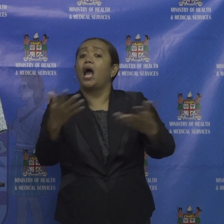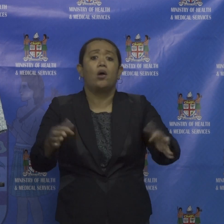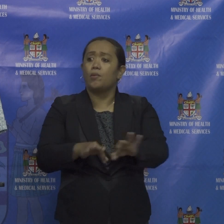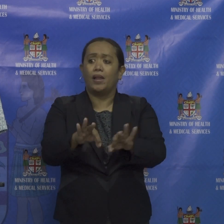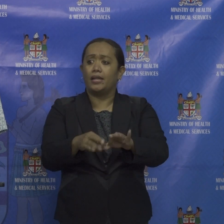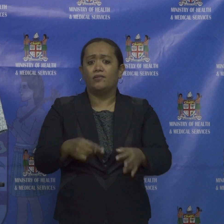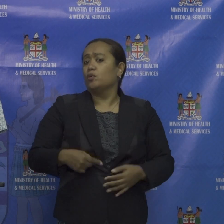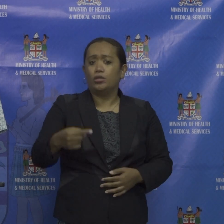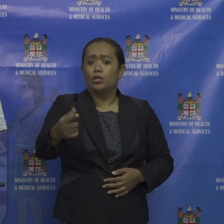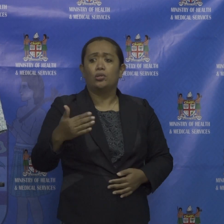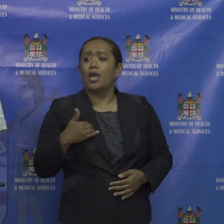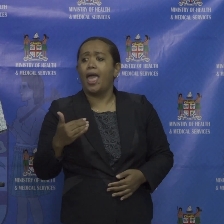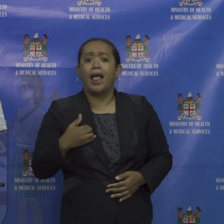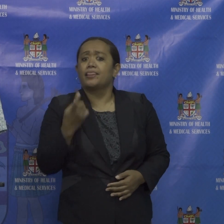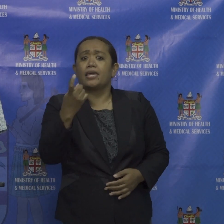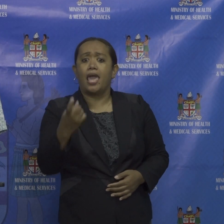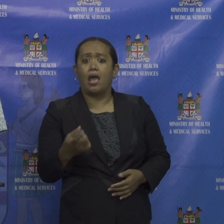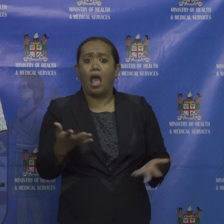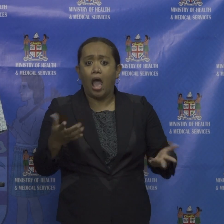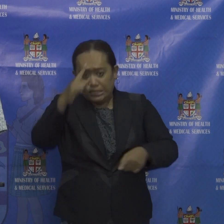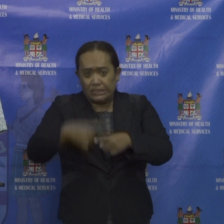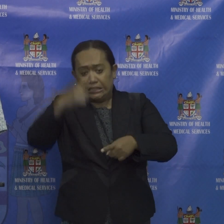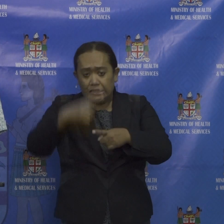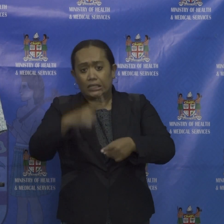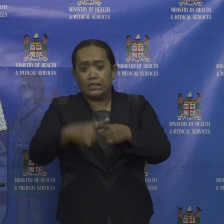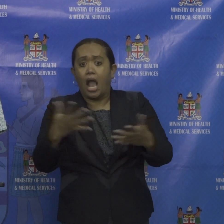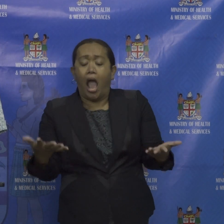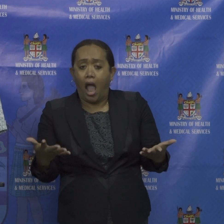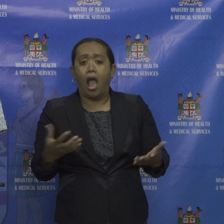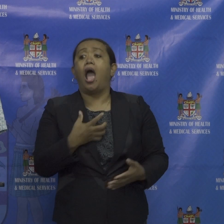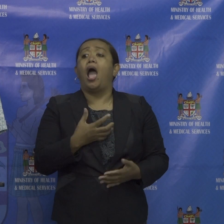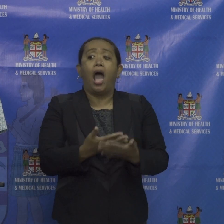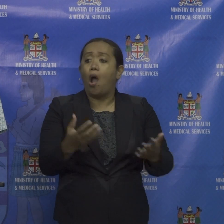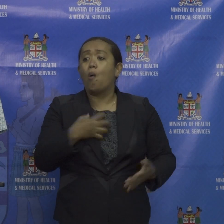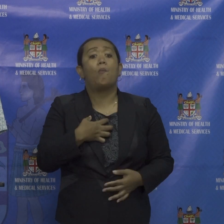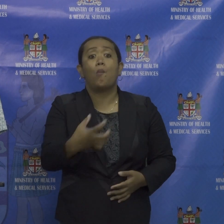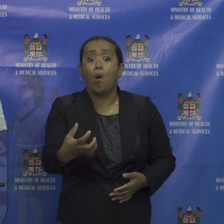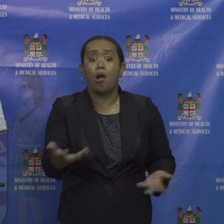more healthcare workers get infected by this virus? That's what I'm asking.